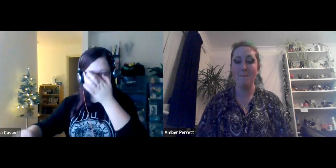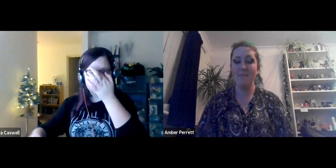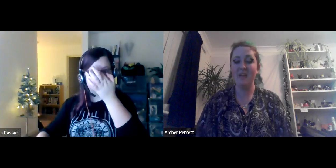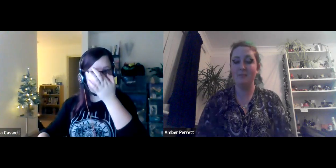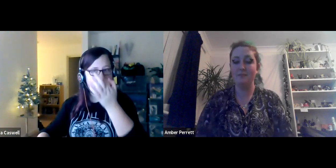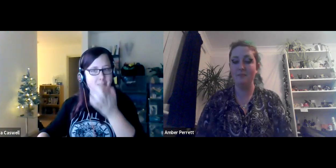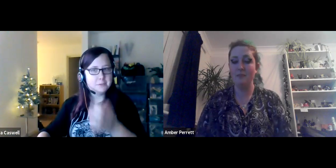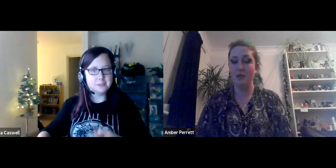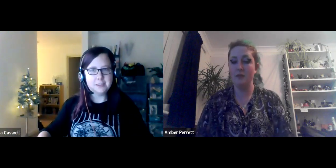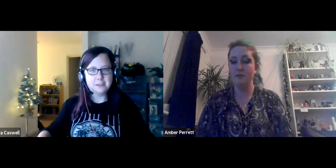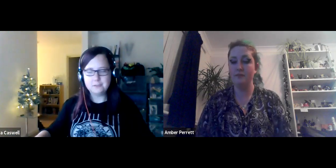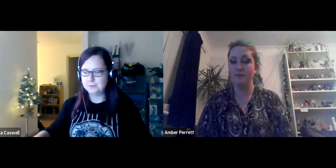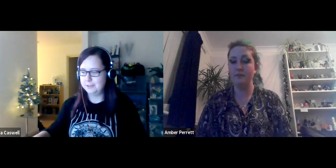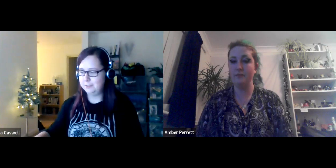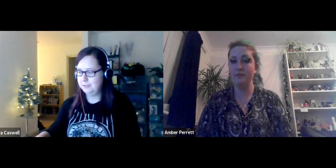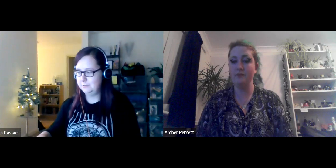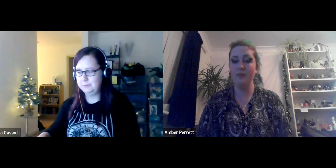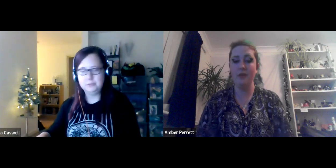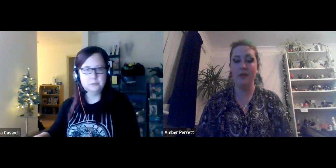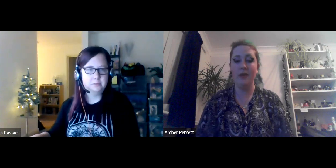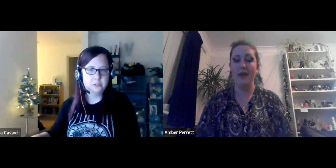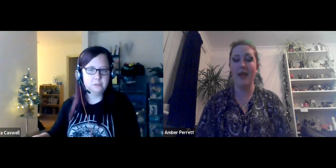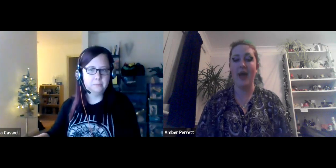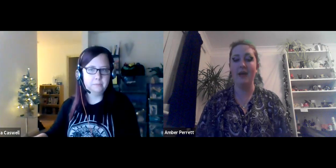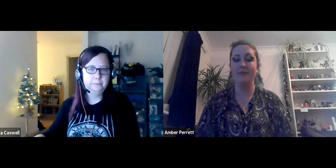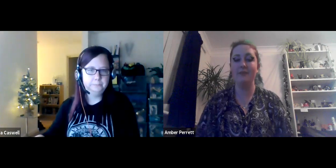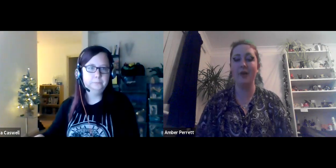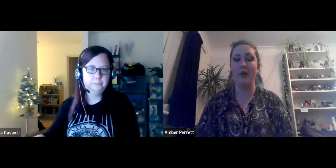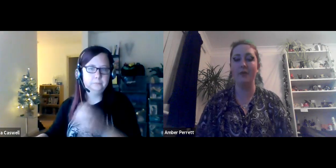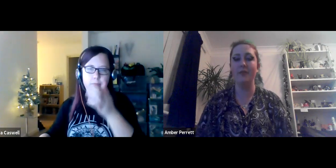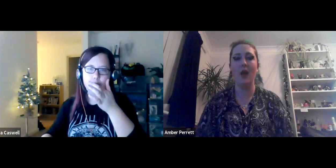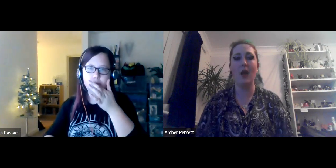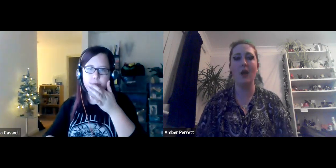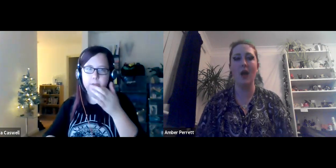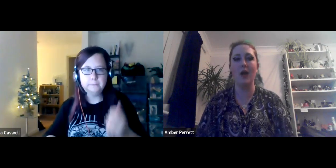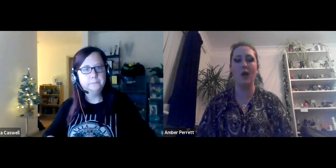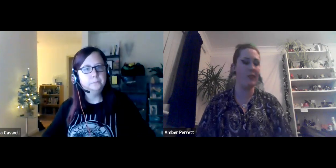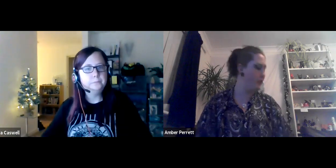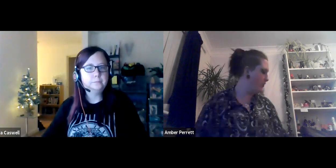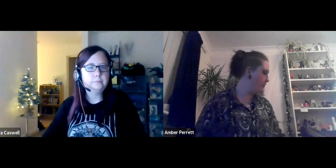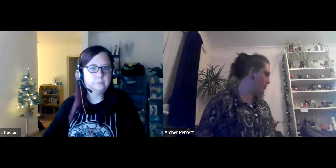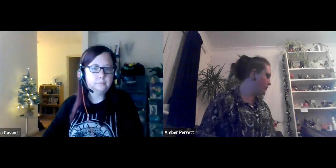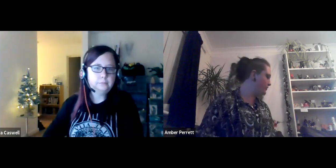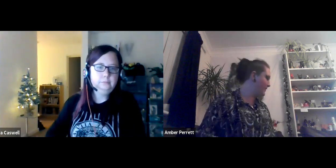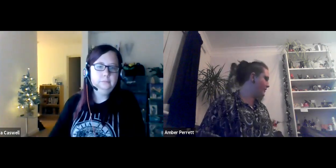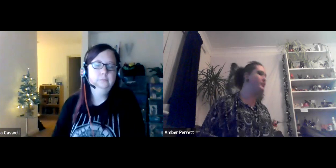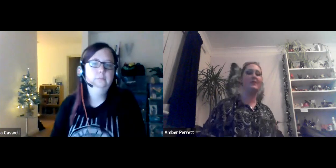Cool. Okay. Should we do the crossword? Should we finish up? Yeah. So I thought it was cool because we did it